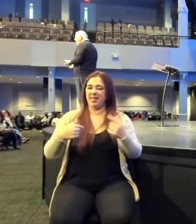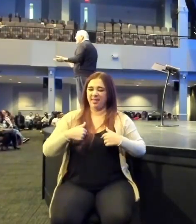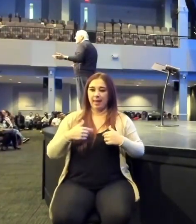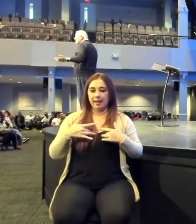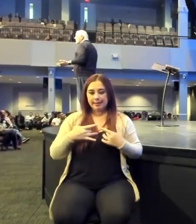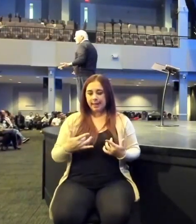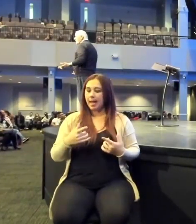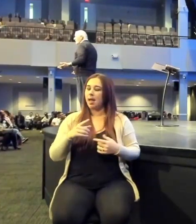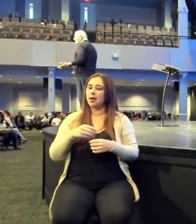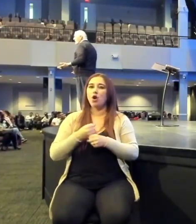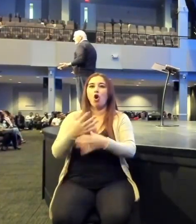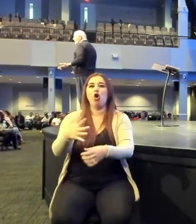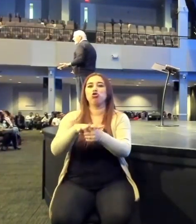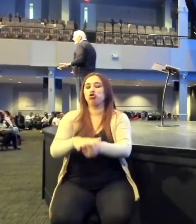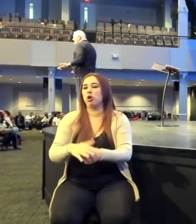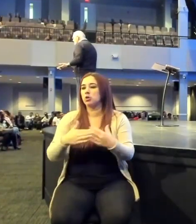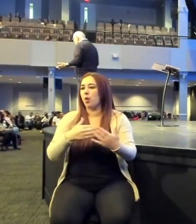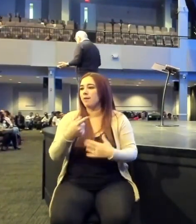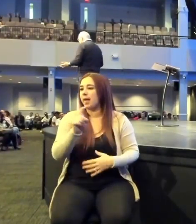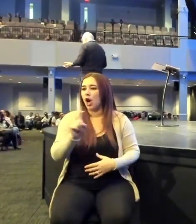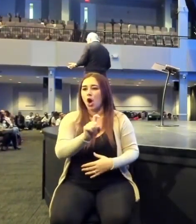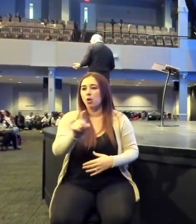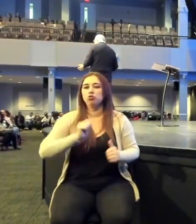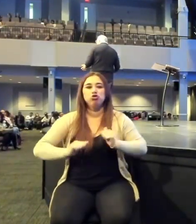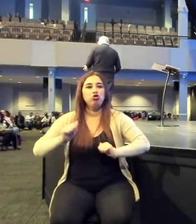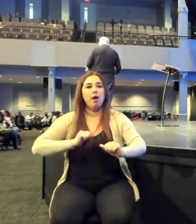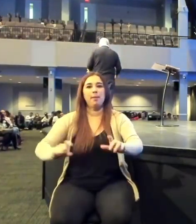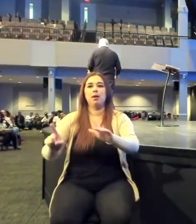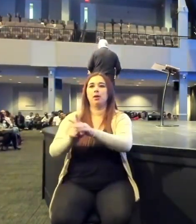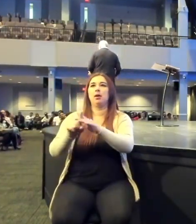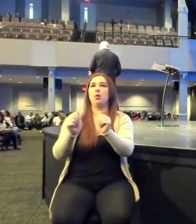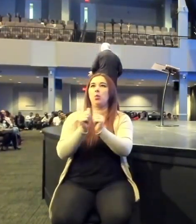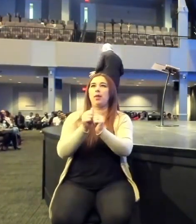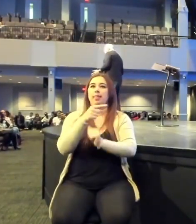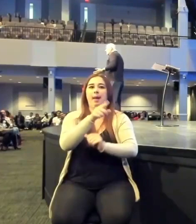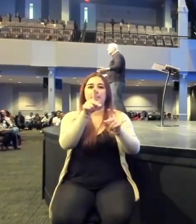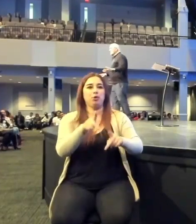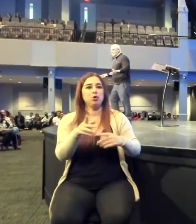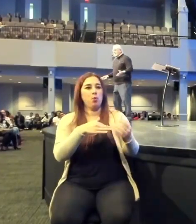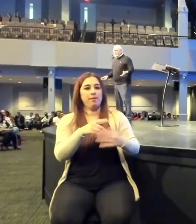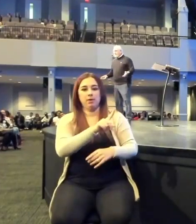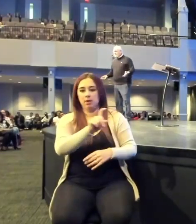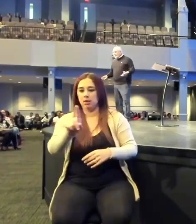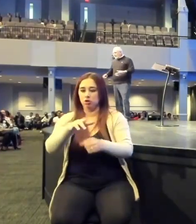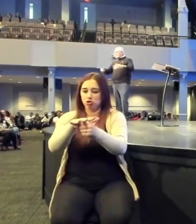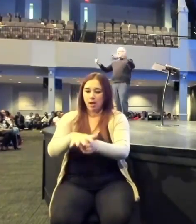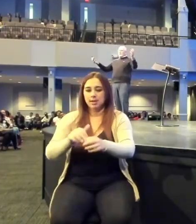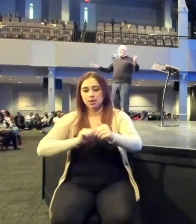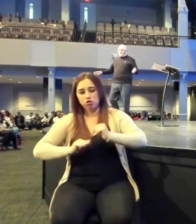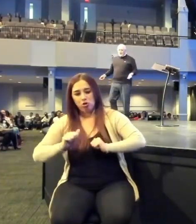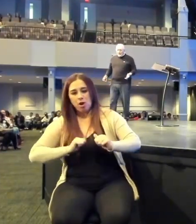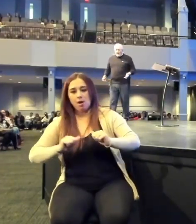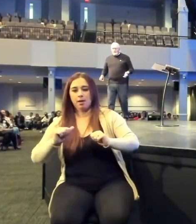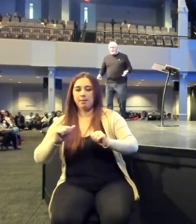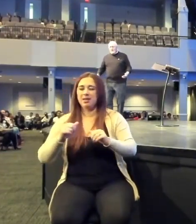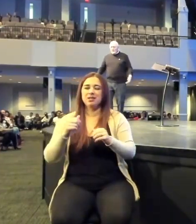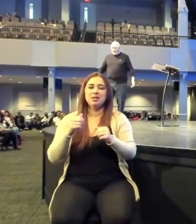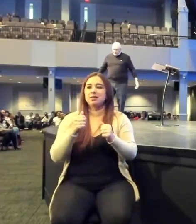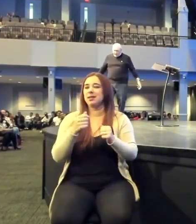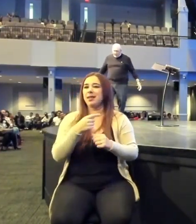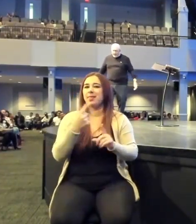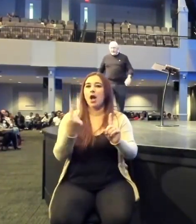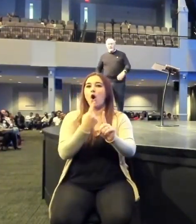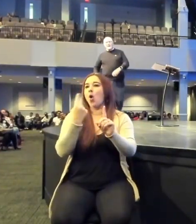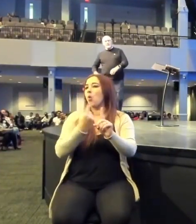Because they walk into a room and drama comes in with them, okay? And stress comes in with them and agitation comes. And they just